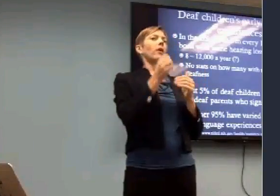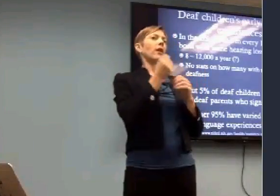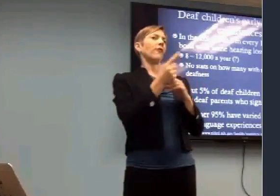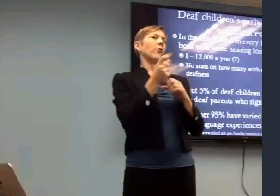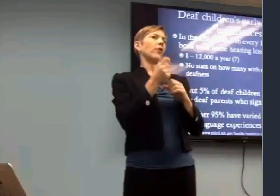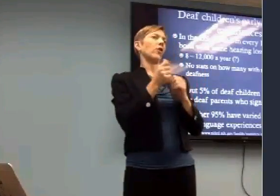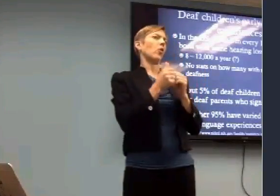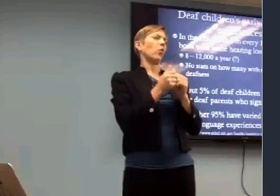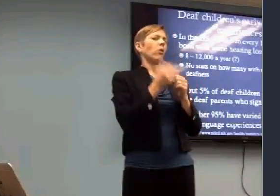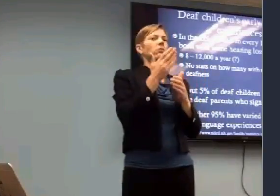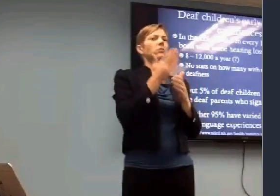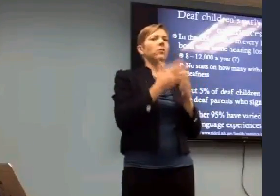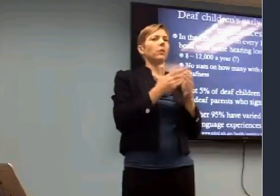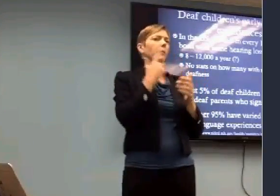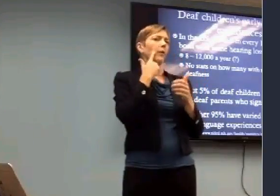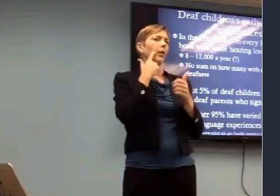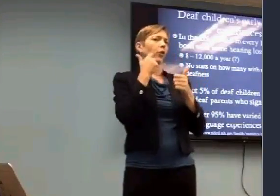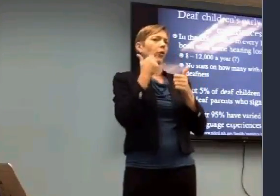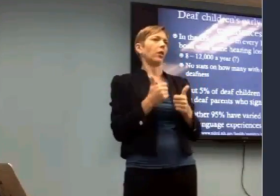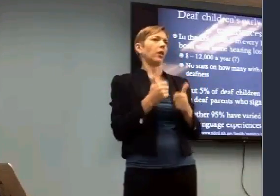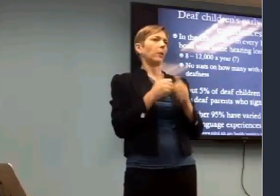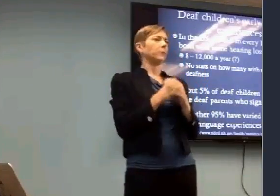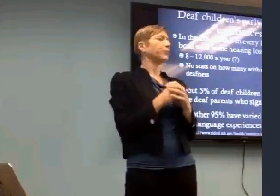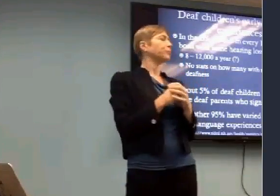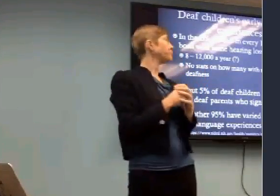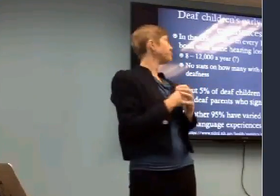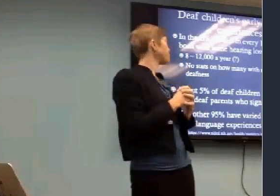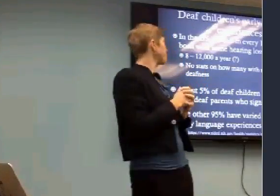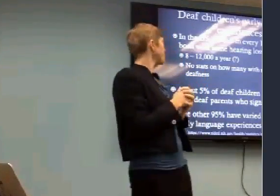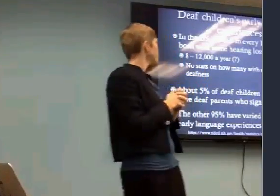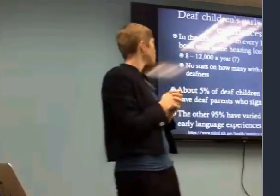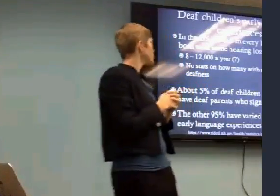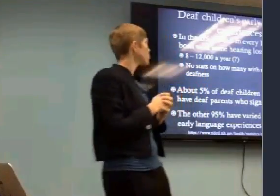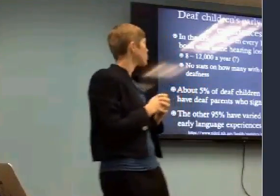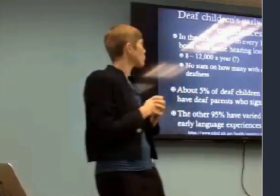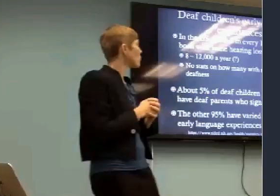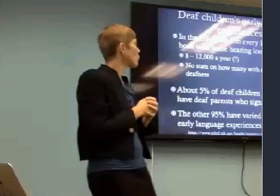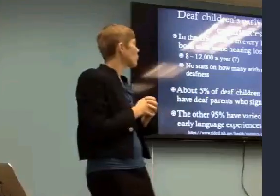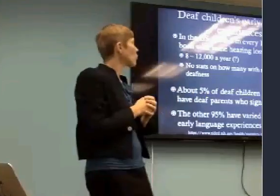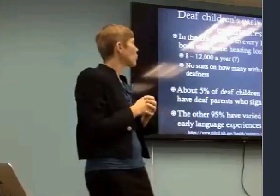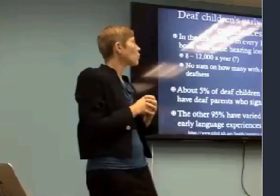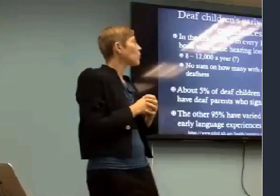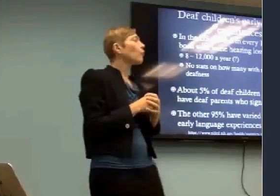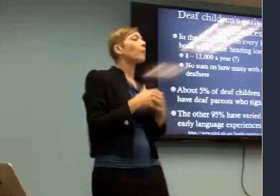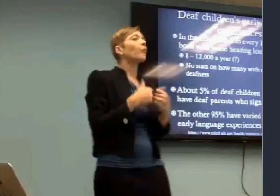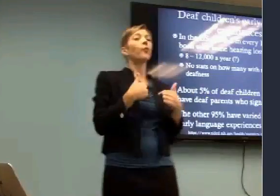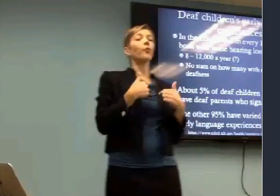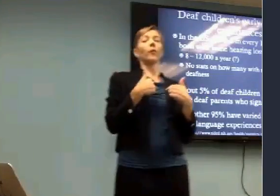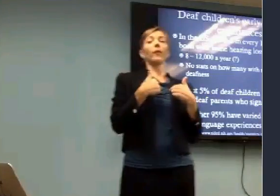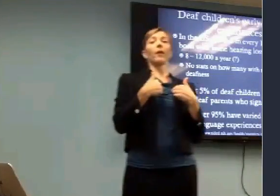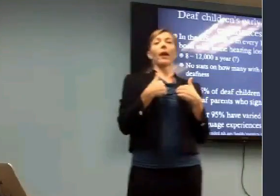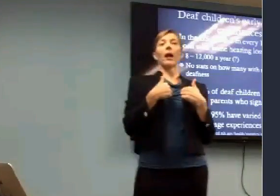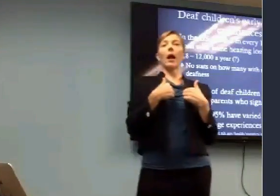approximately 8,000 to 12,000 infants are born every year with some hearing loss.